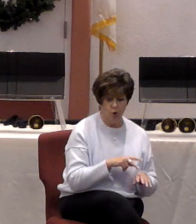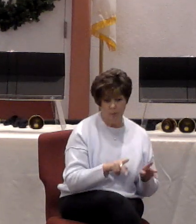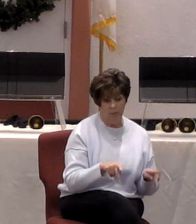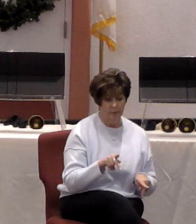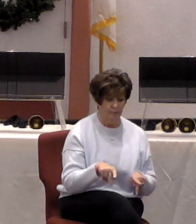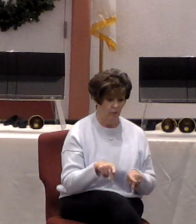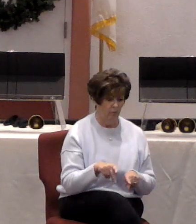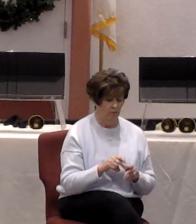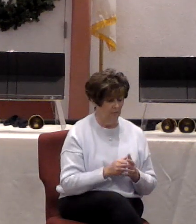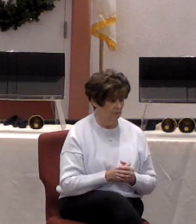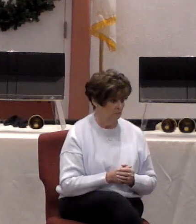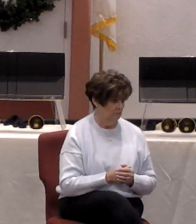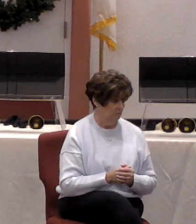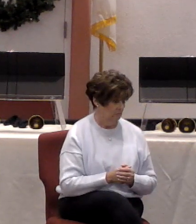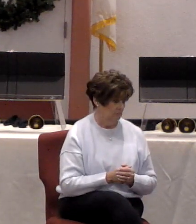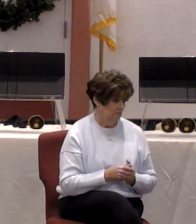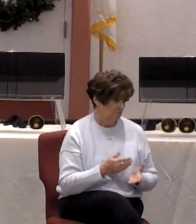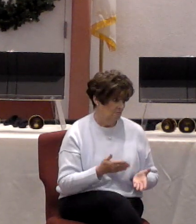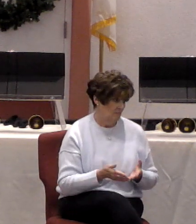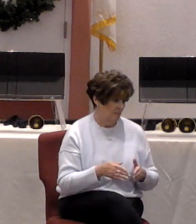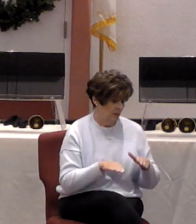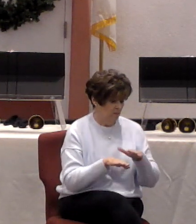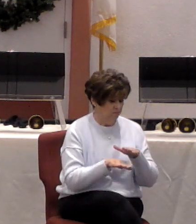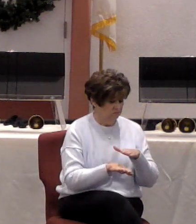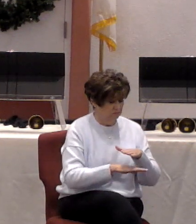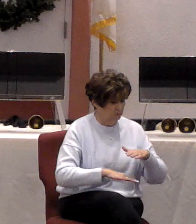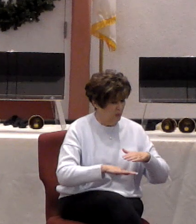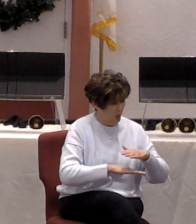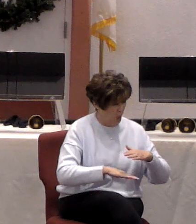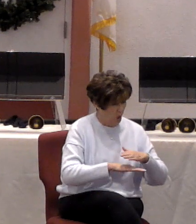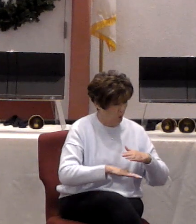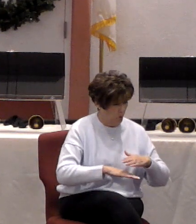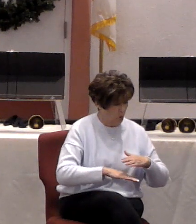even a little bit below the average respectability.